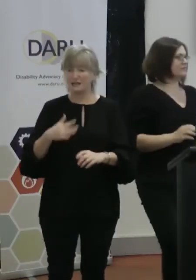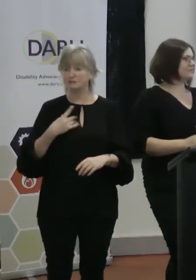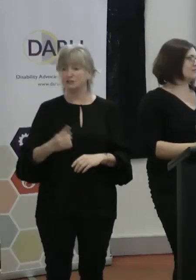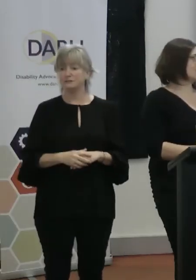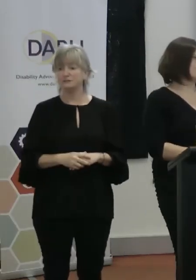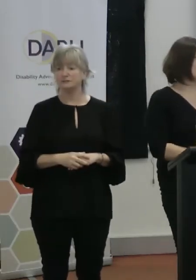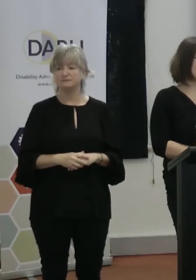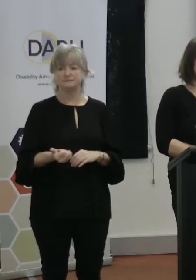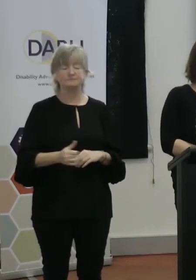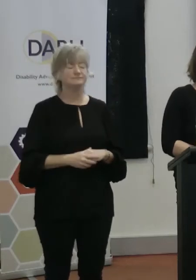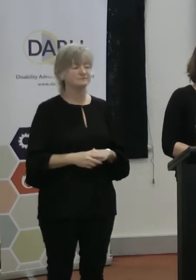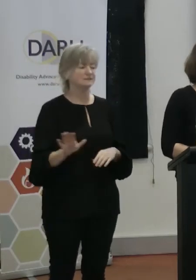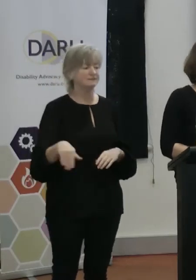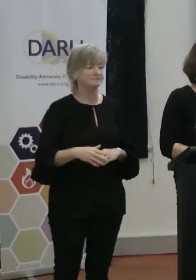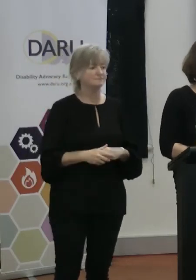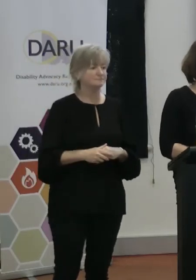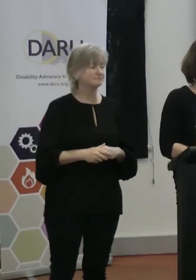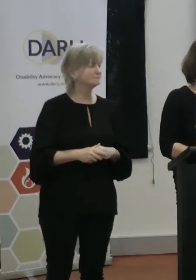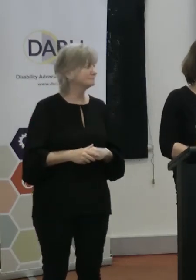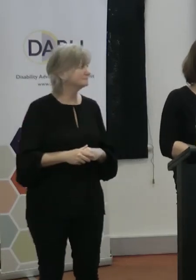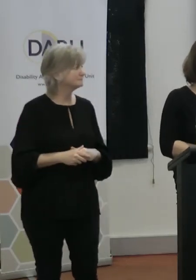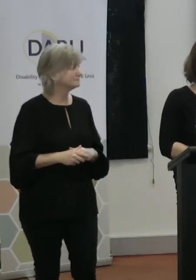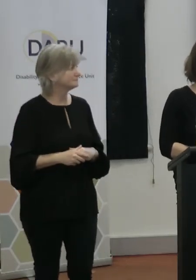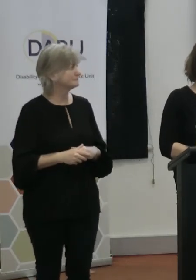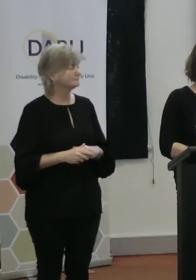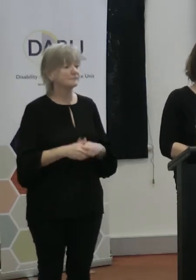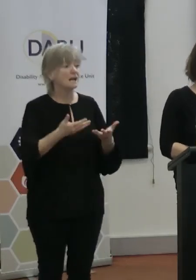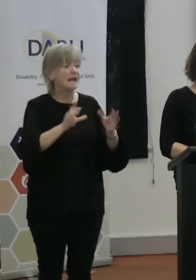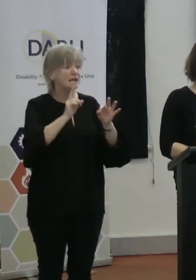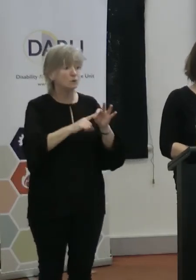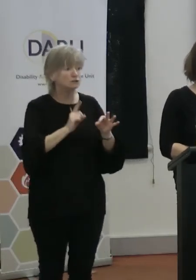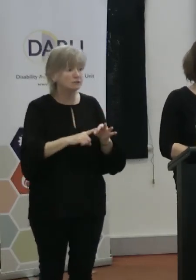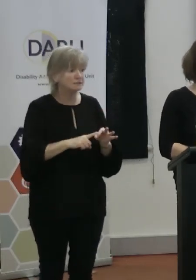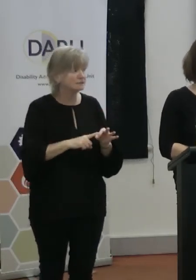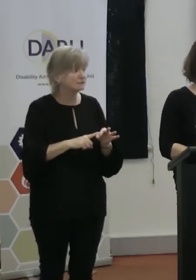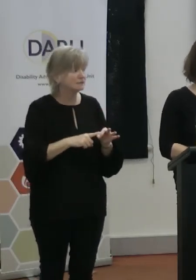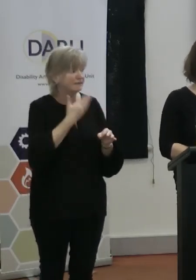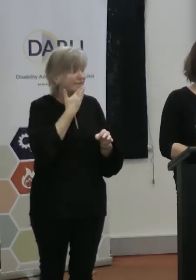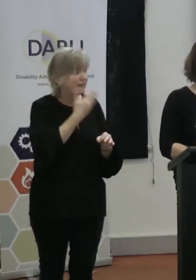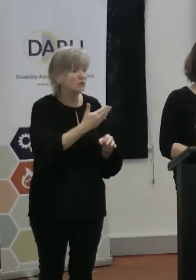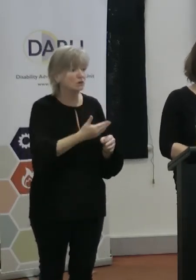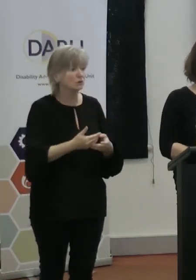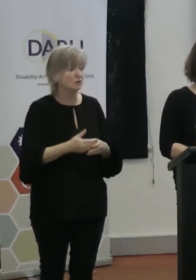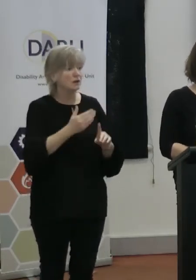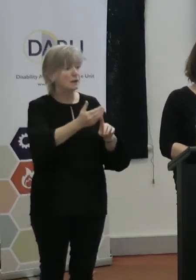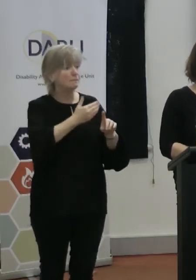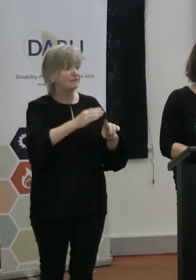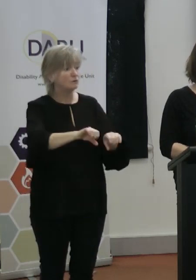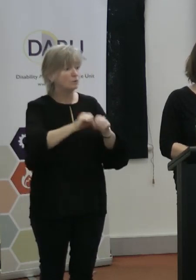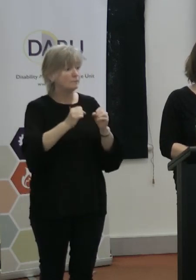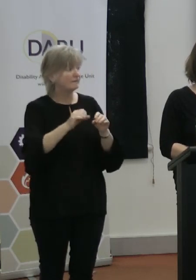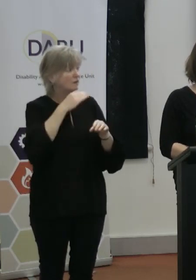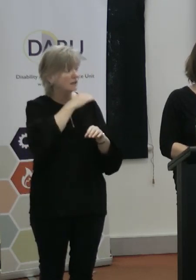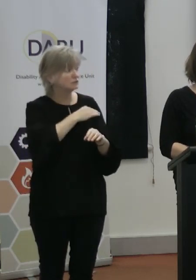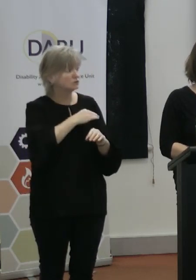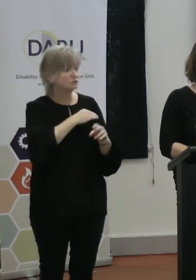Thank you, Natalie and Hannah. Has anyone got any questions for either of them before we break for lunch?